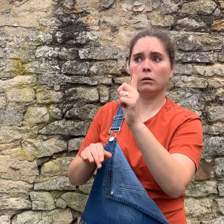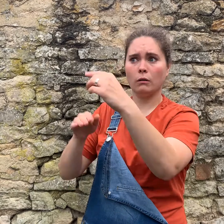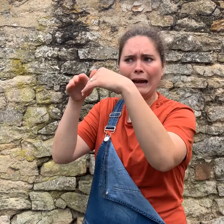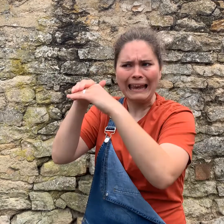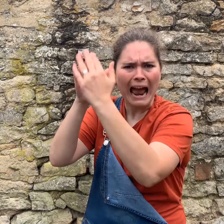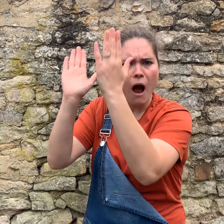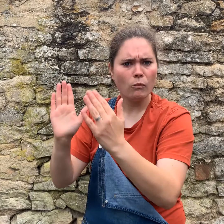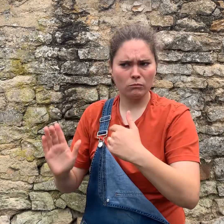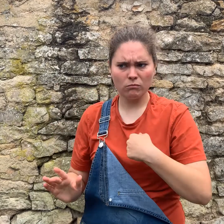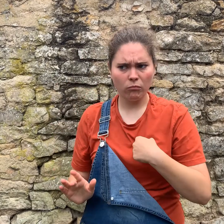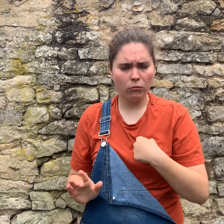door.